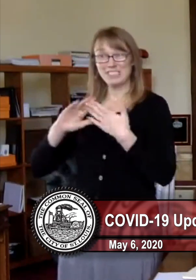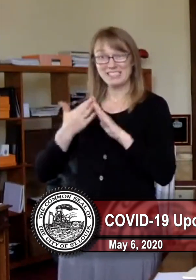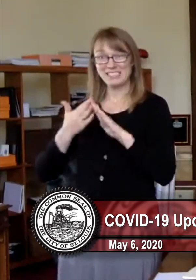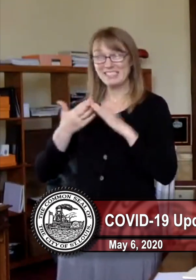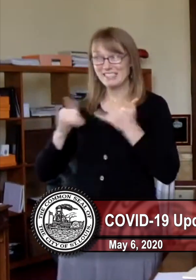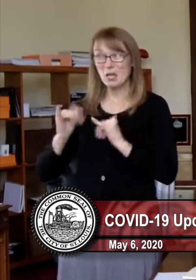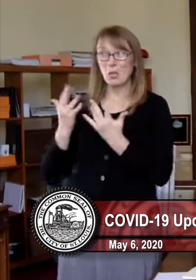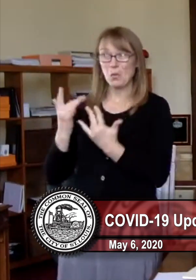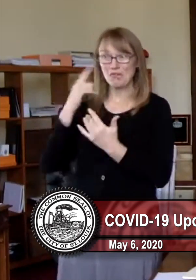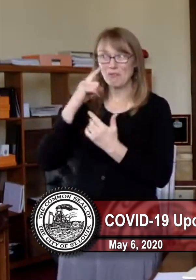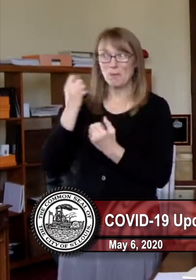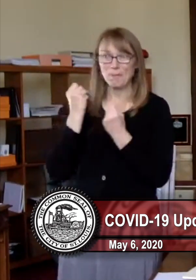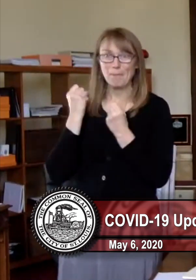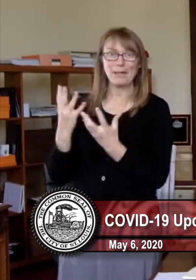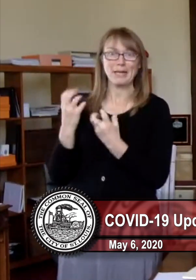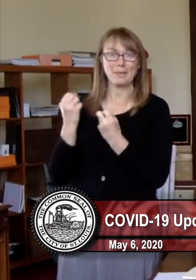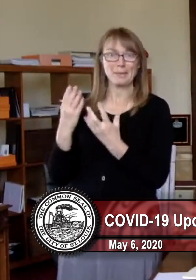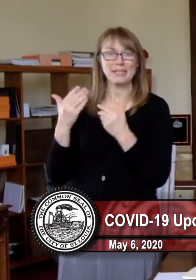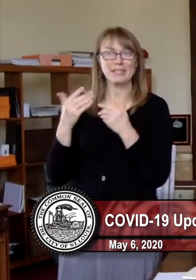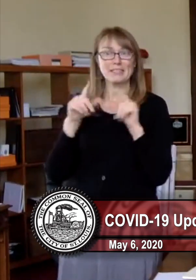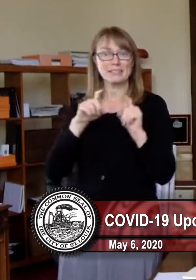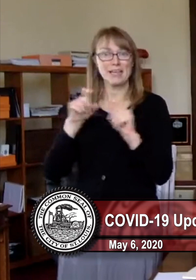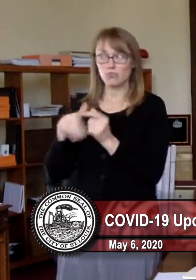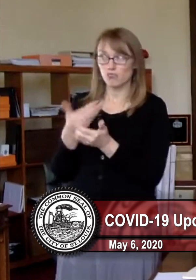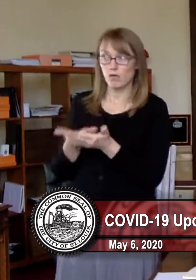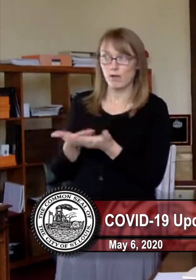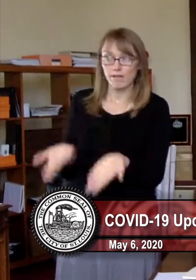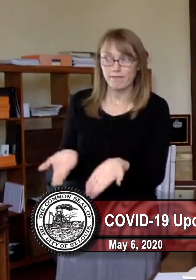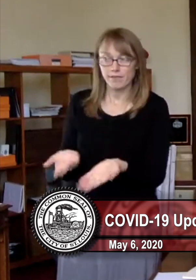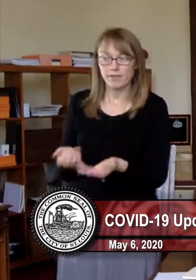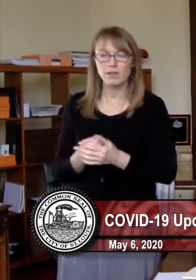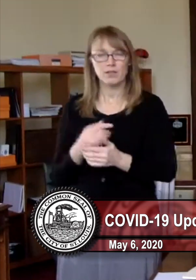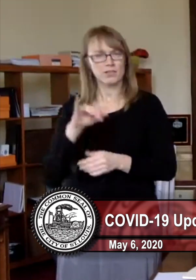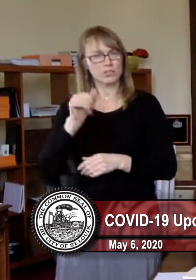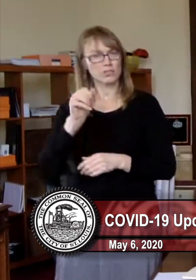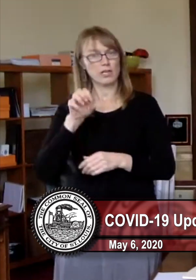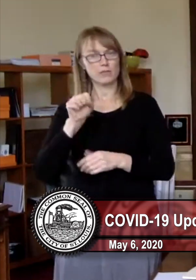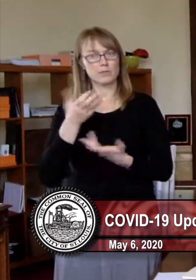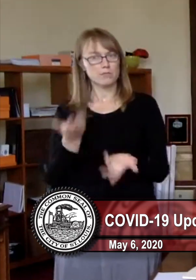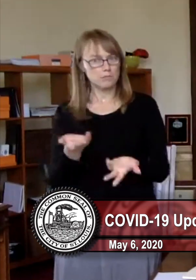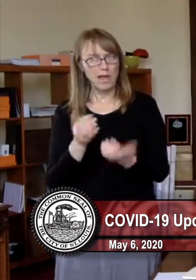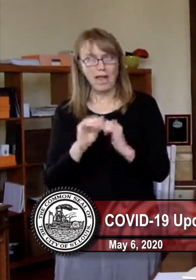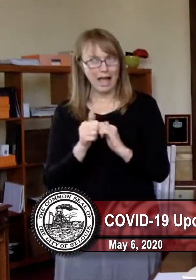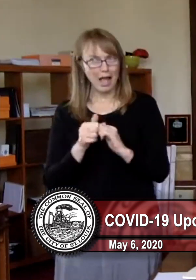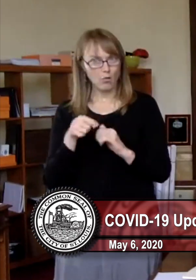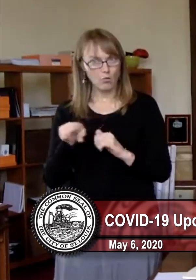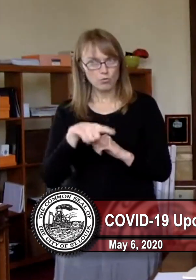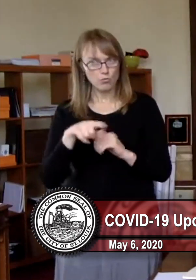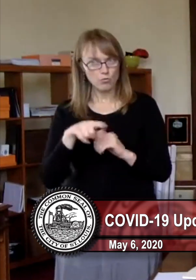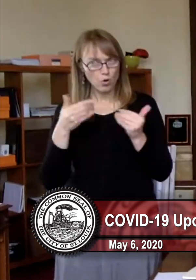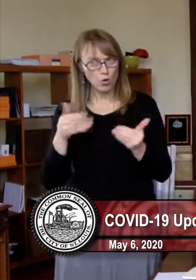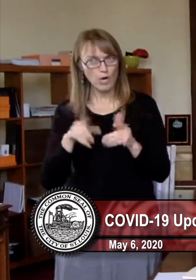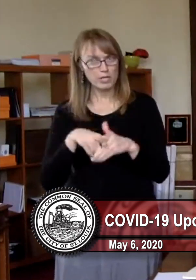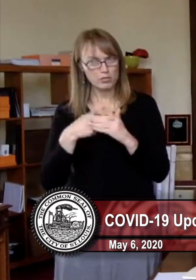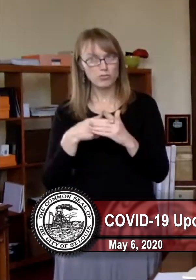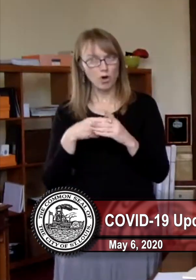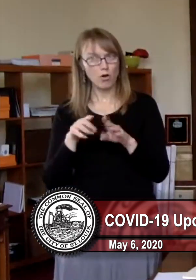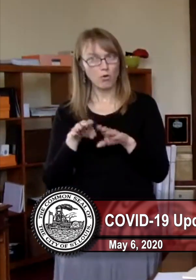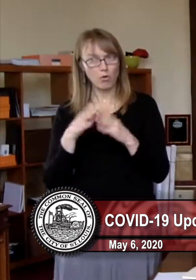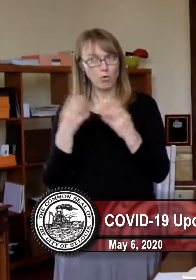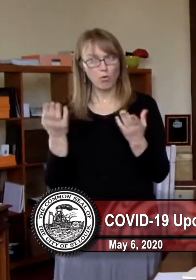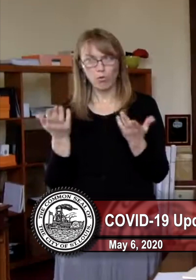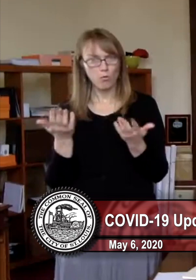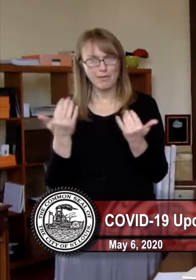This question is, how can the city reopen if we still are waiting for more tests? We're going to be waiting for